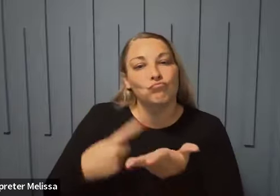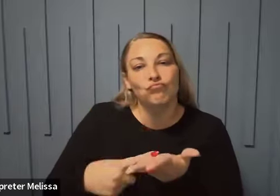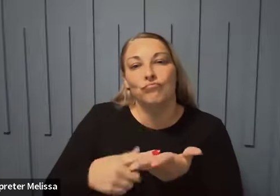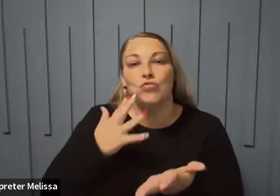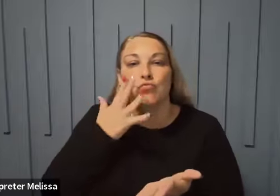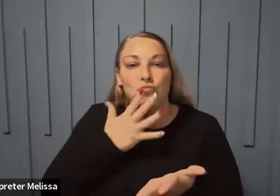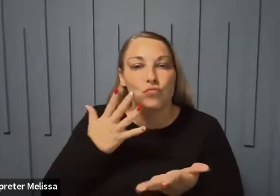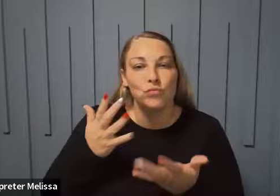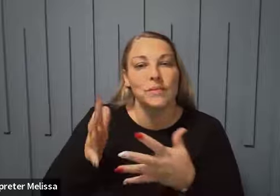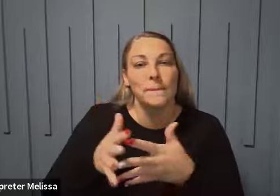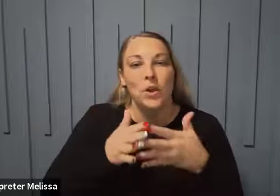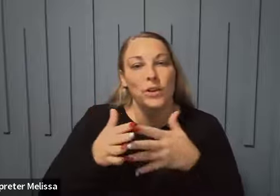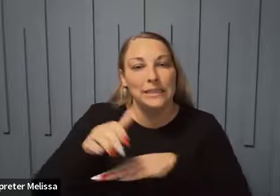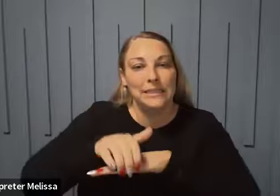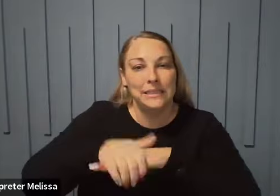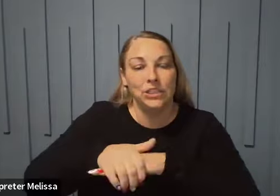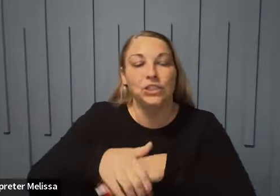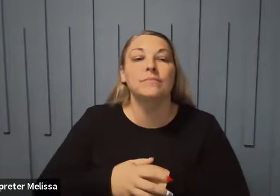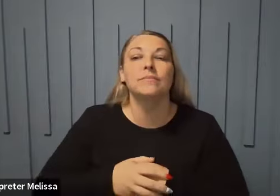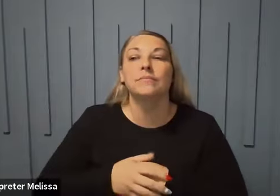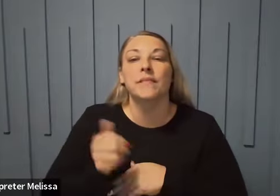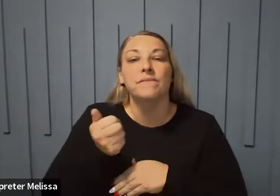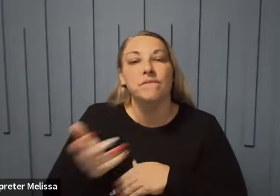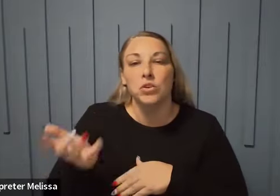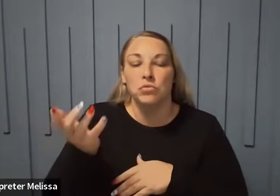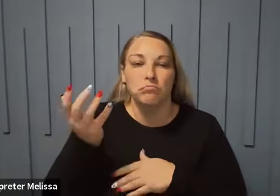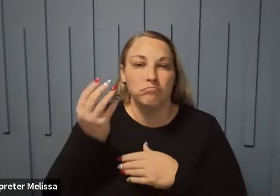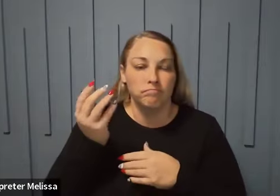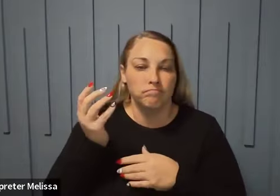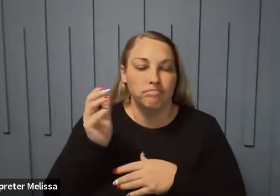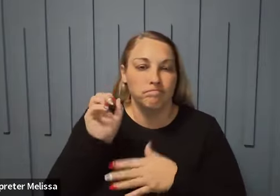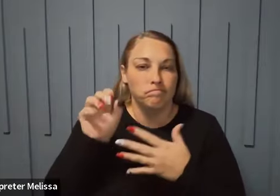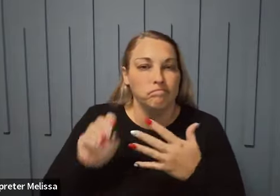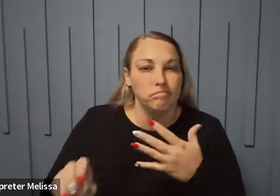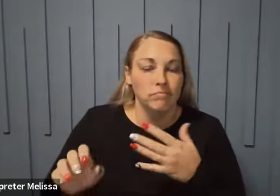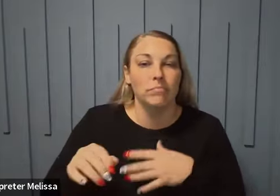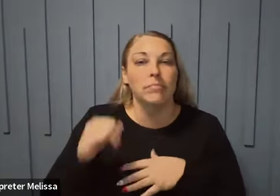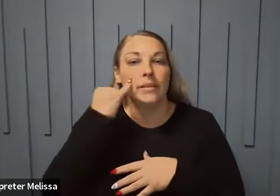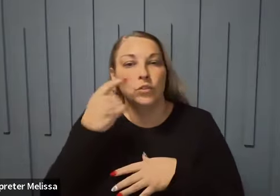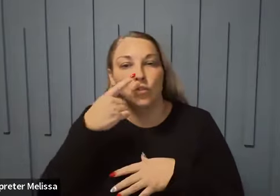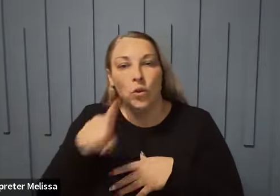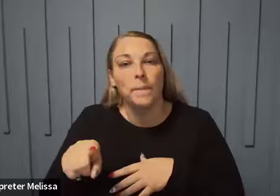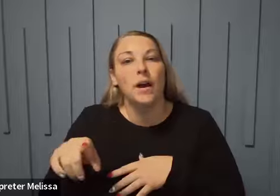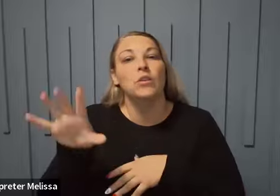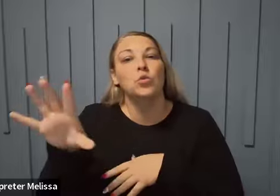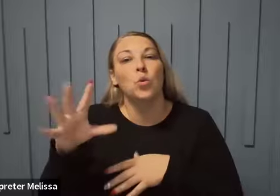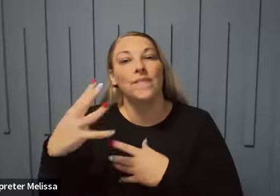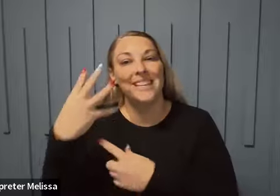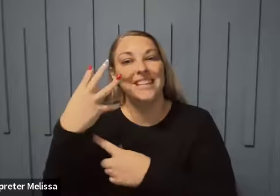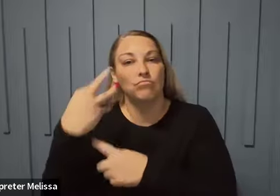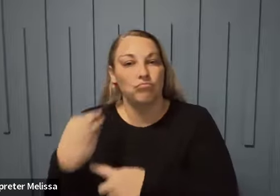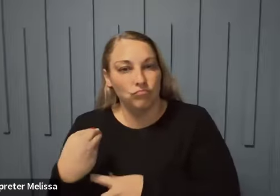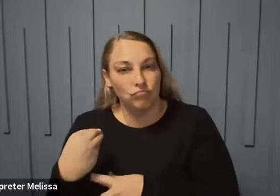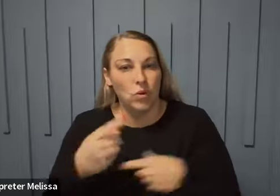a few notes moving forward. If you can turn off your video while Angie is presenting,